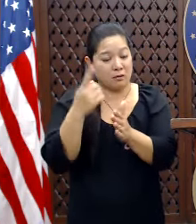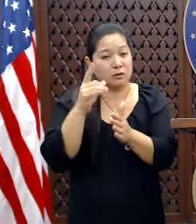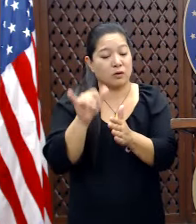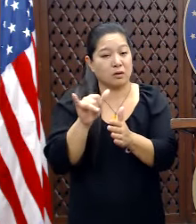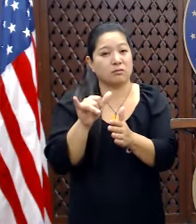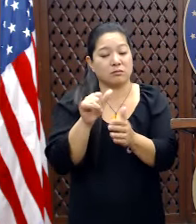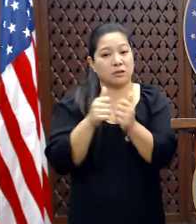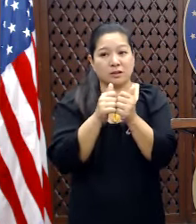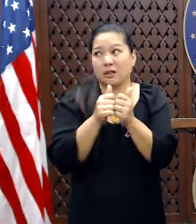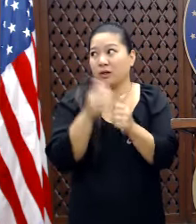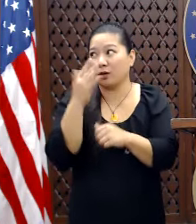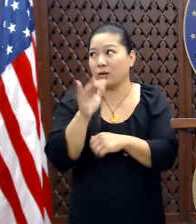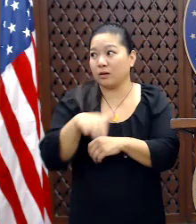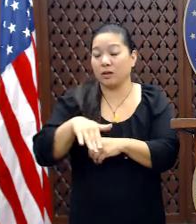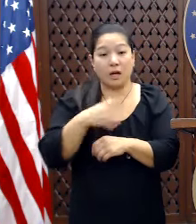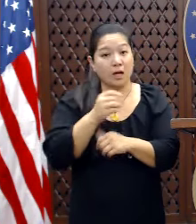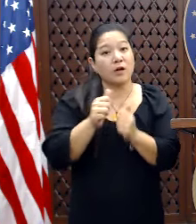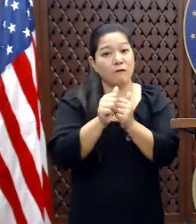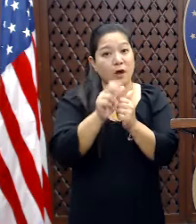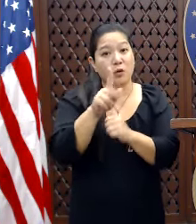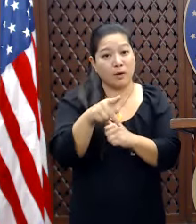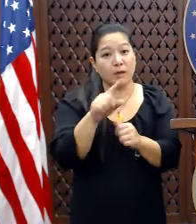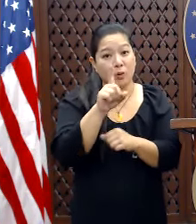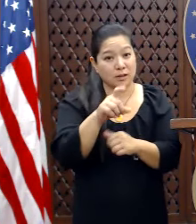Okay, fill in your follow-up question. Can you go ahead and type it?